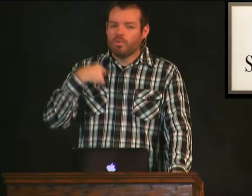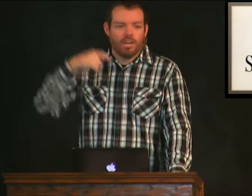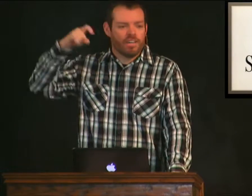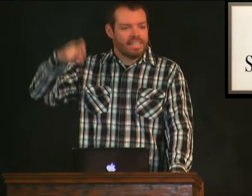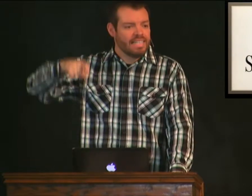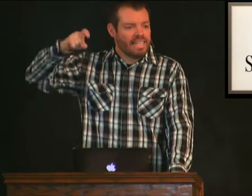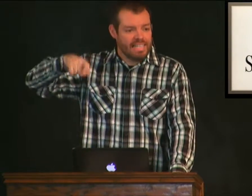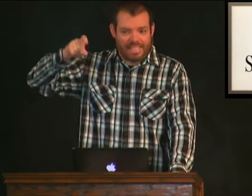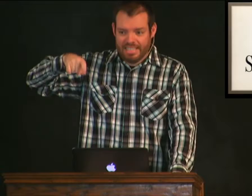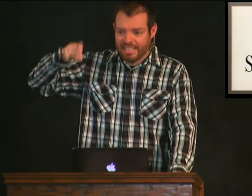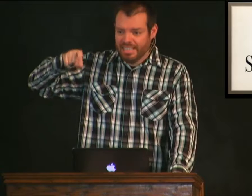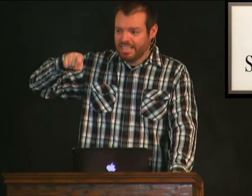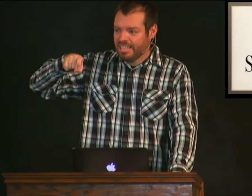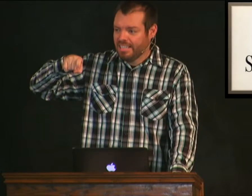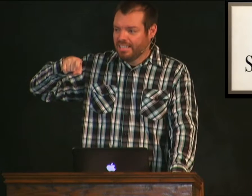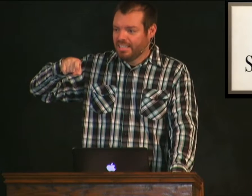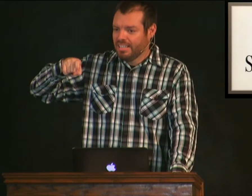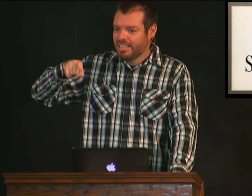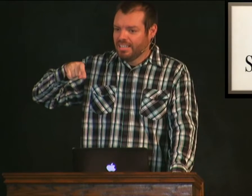If we are in need,